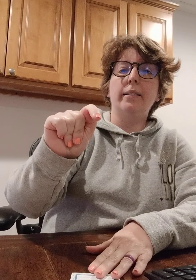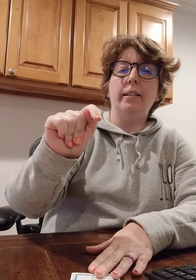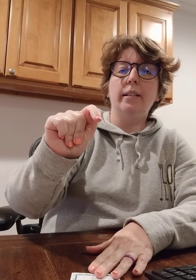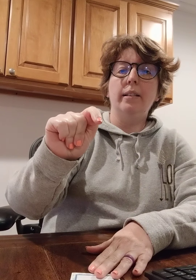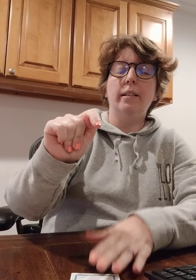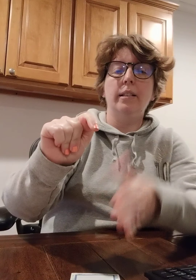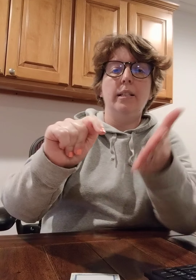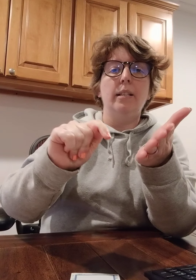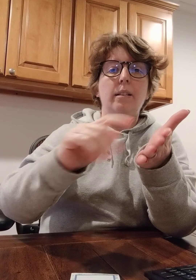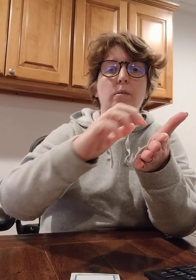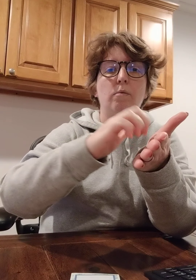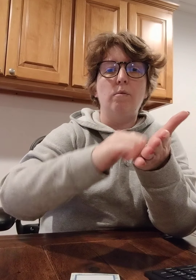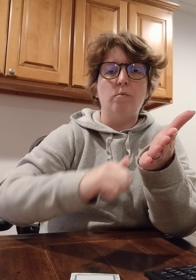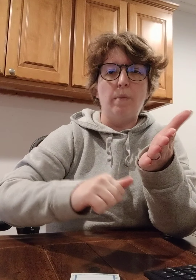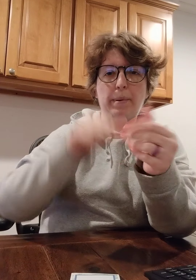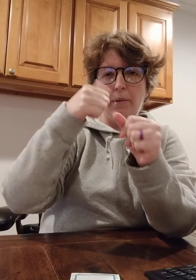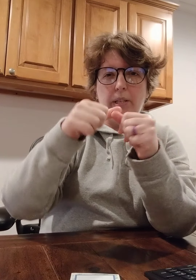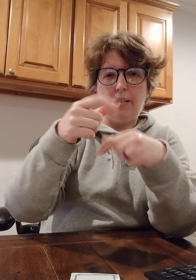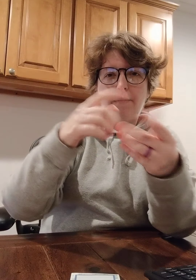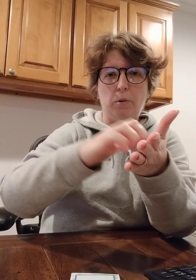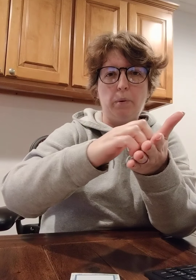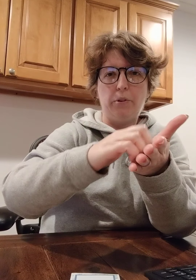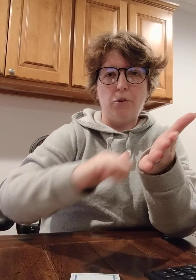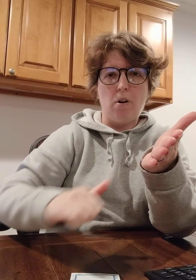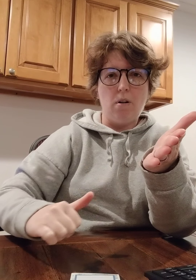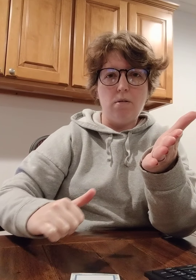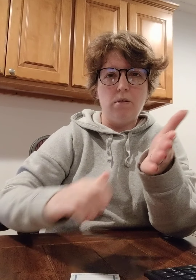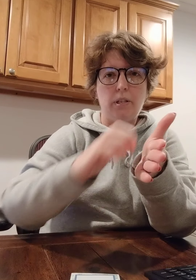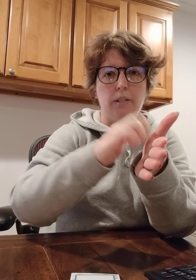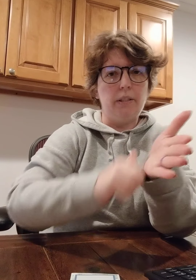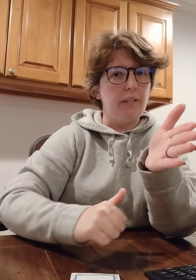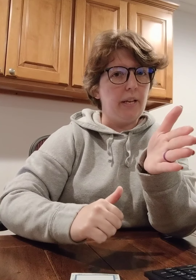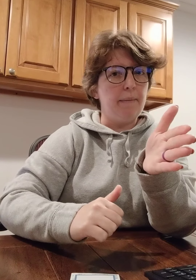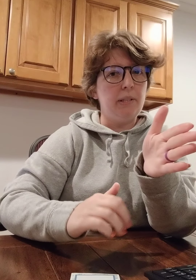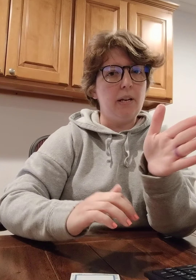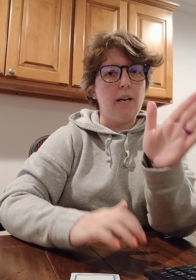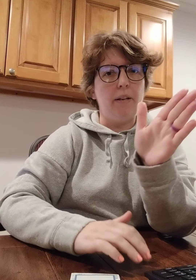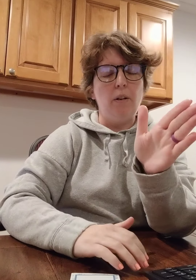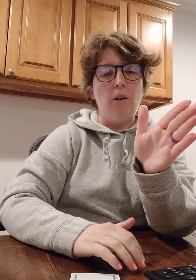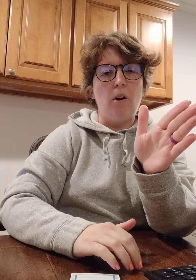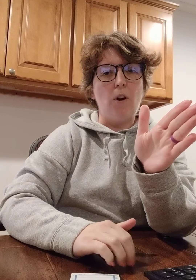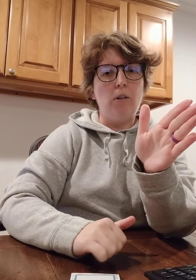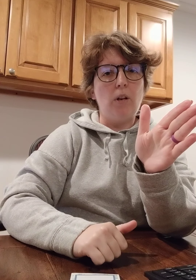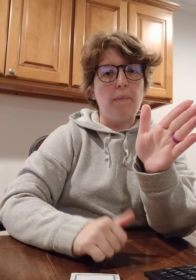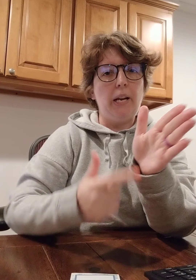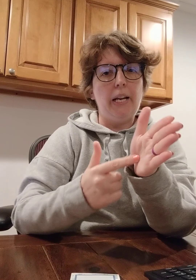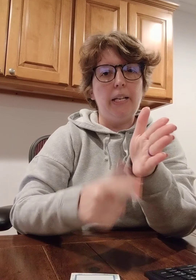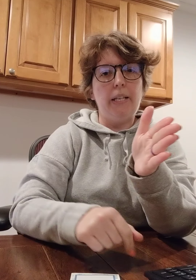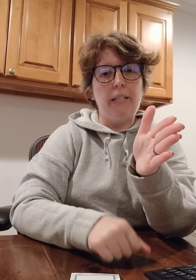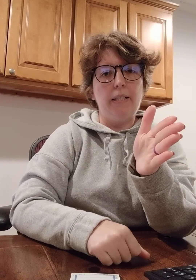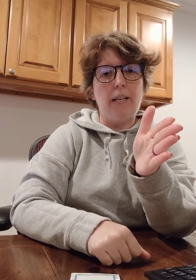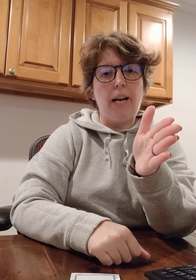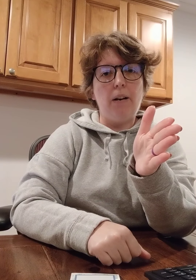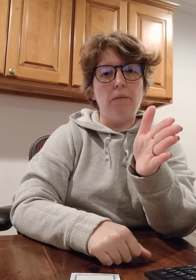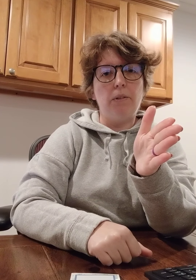Subtract. Remember the sign for withdraw. It's the same sign. Our non-dominant hand is out